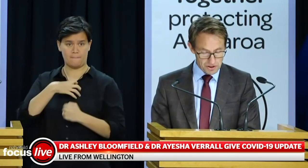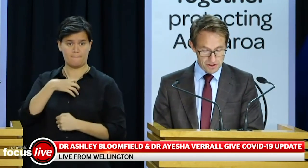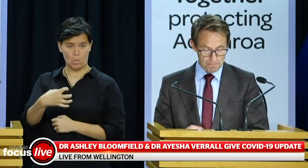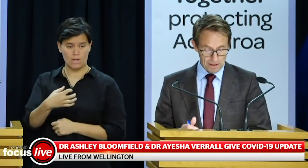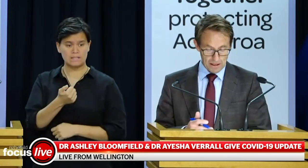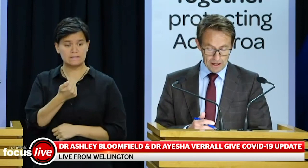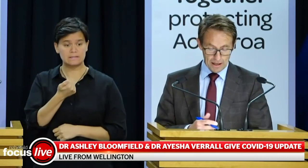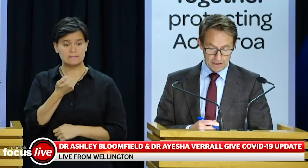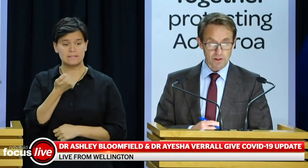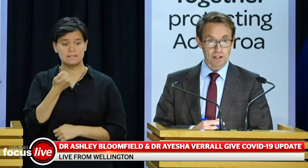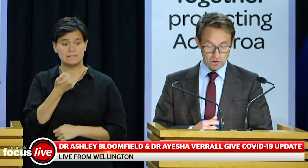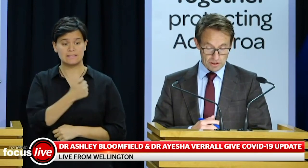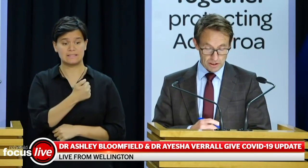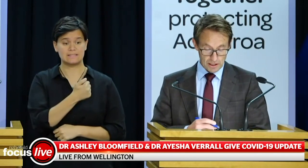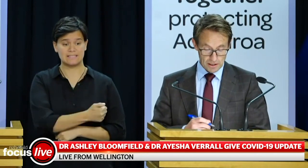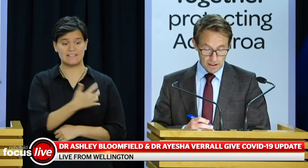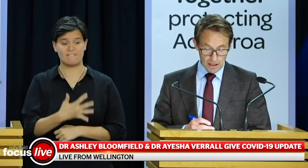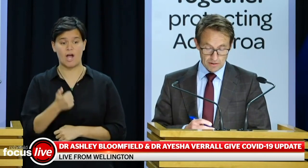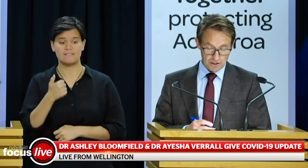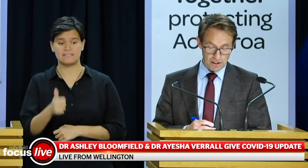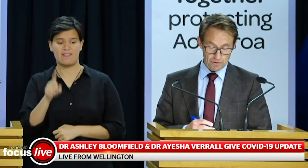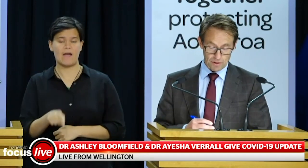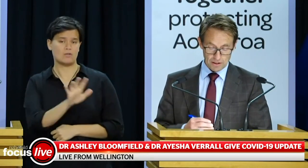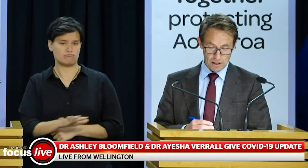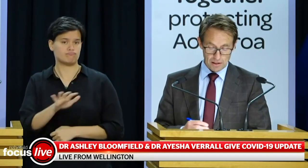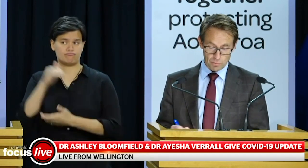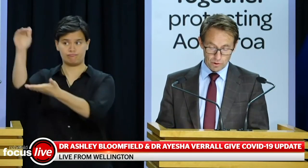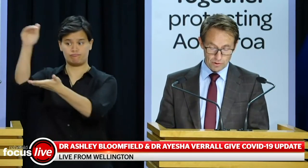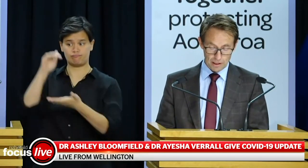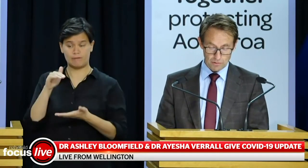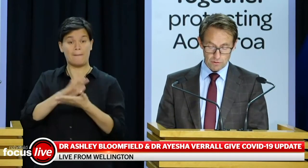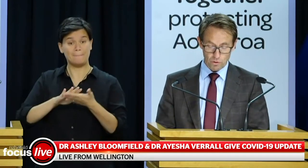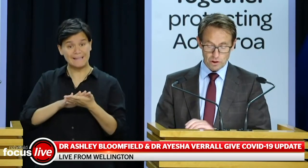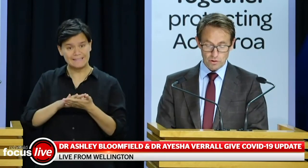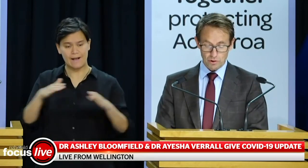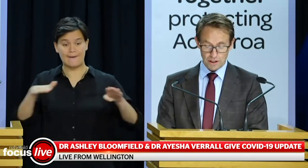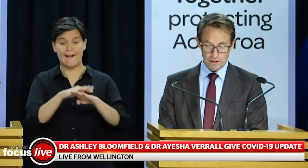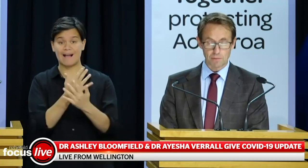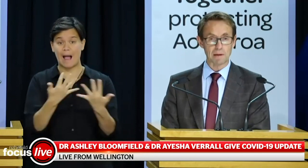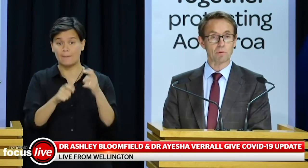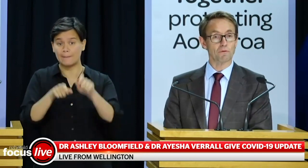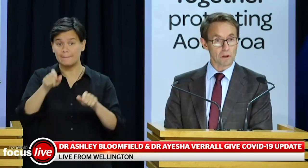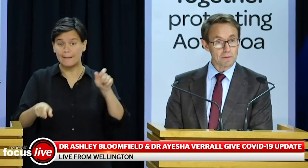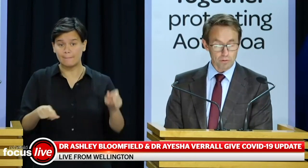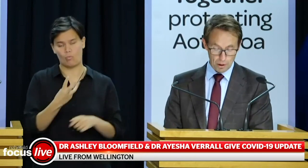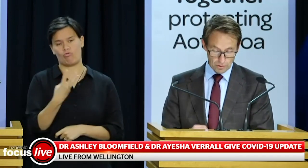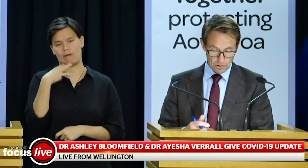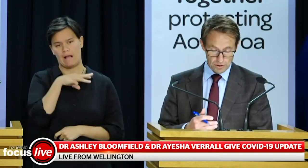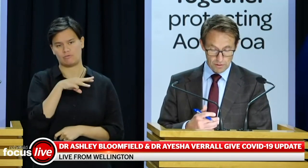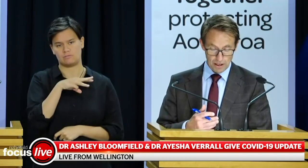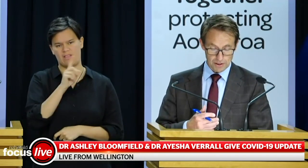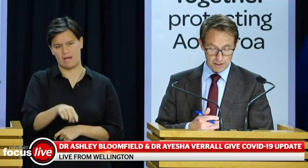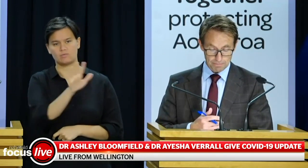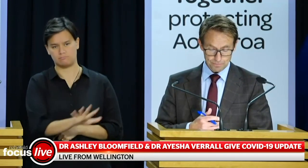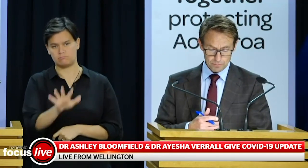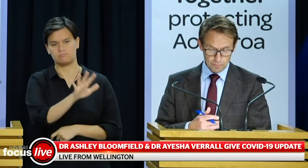685,620 doses into the country to date, and that's enough to vaccinate more than 342,000 people fully with both